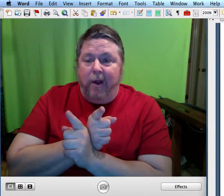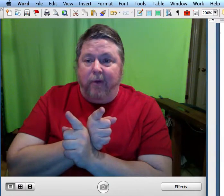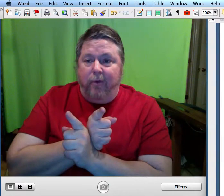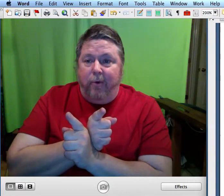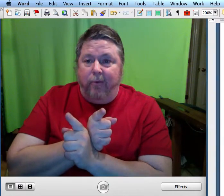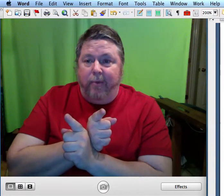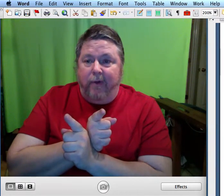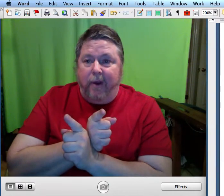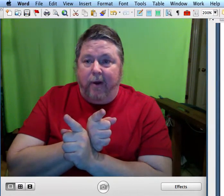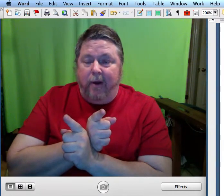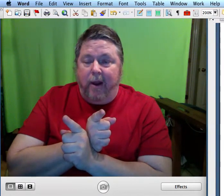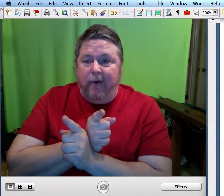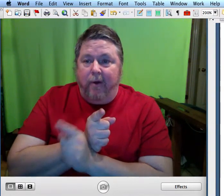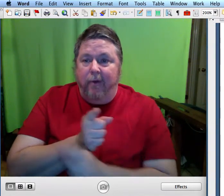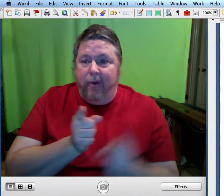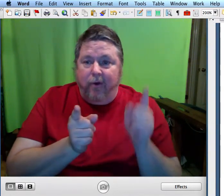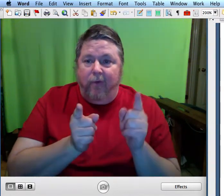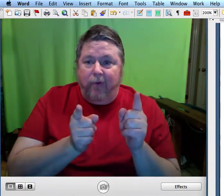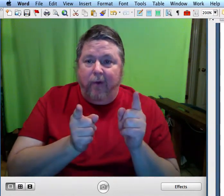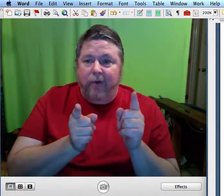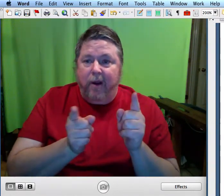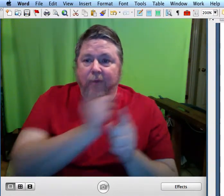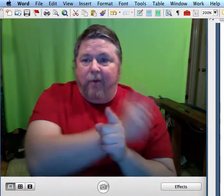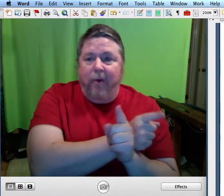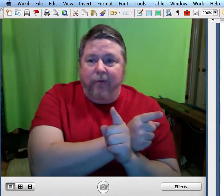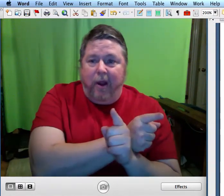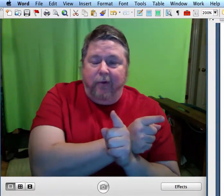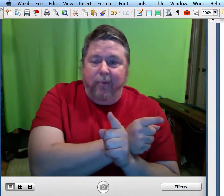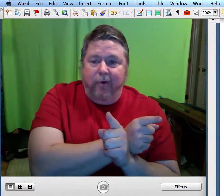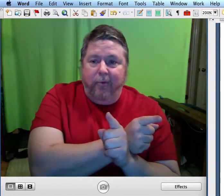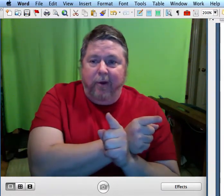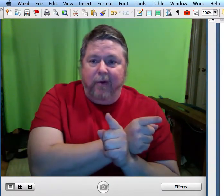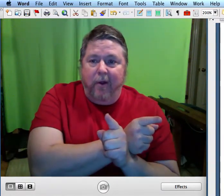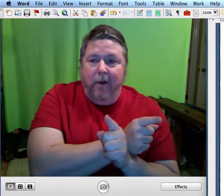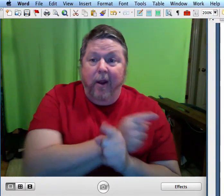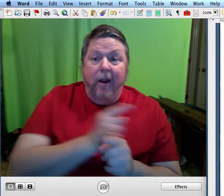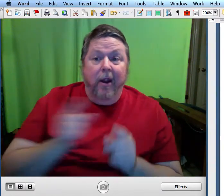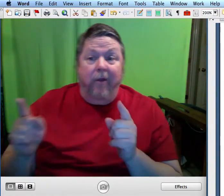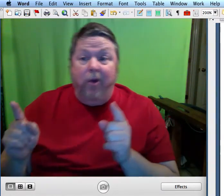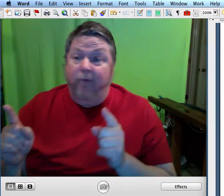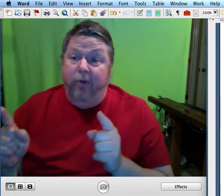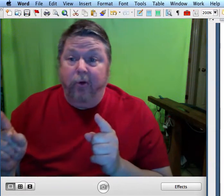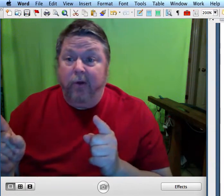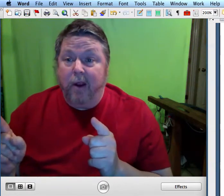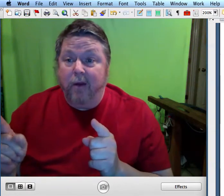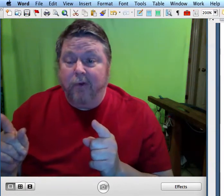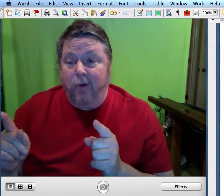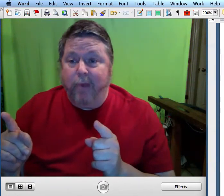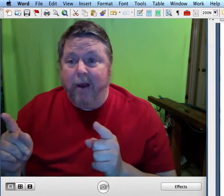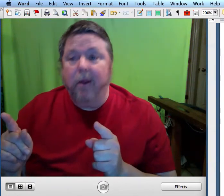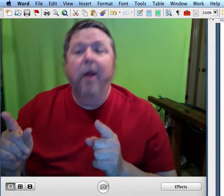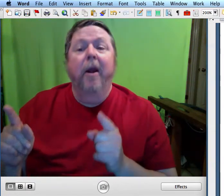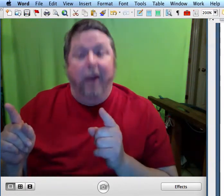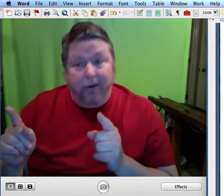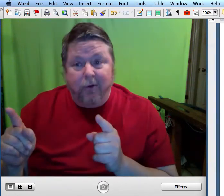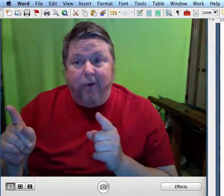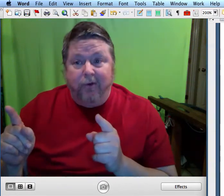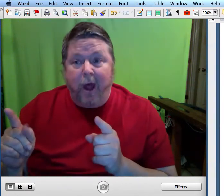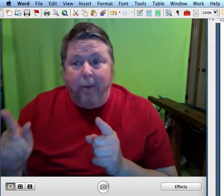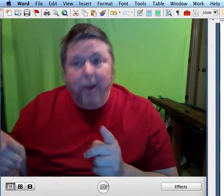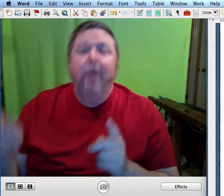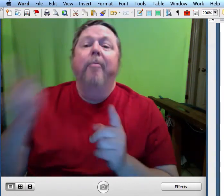to get your piece out in ASL. If they talk for 12 seconds, you got 12 seconds to put your piece out. If they talk for 30 seconds, don't panic. It is